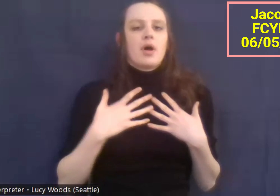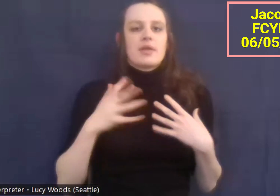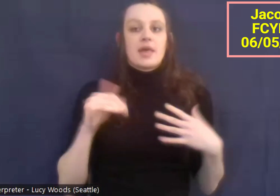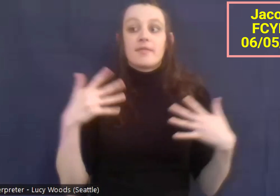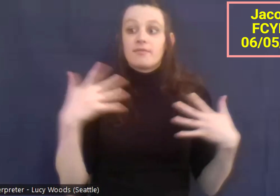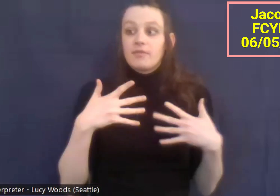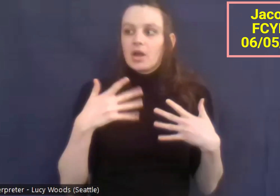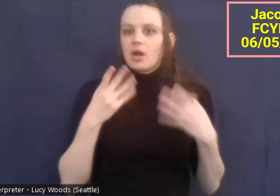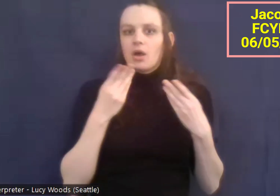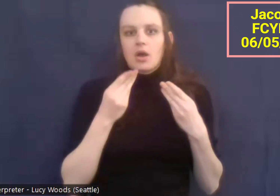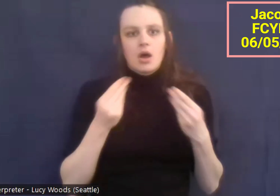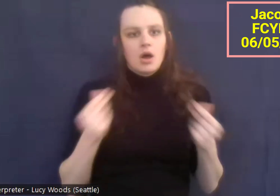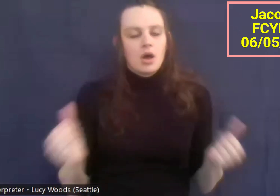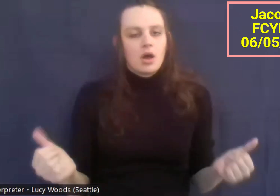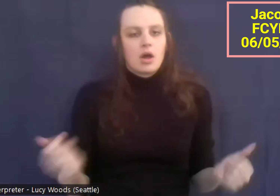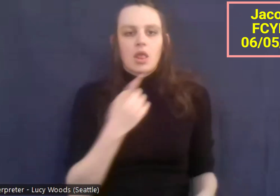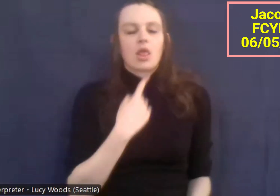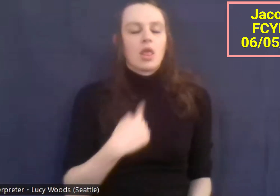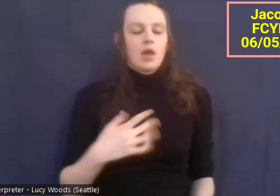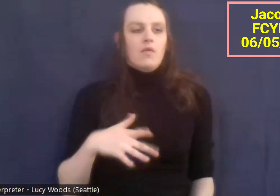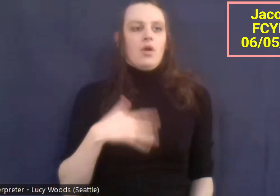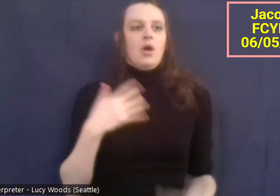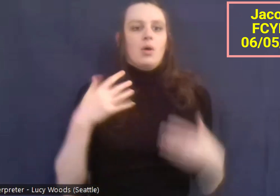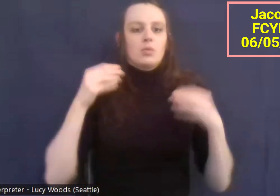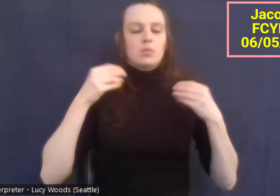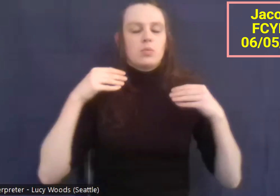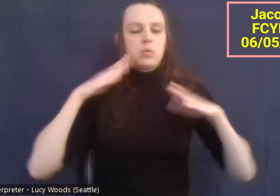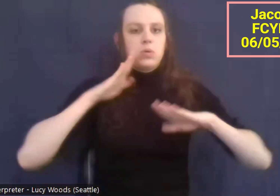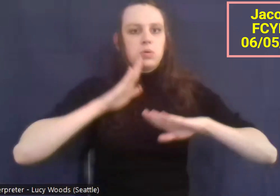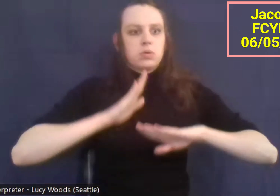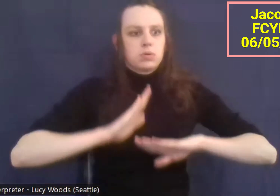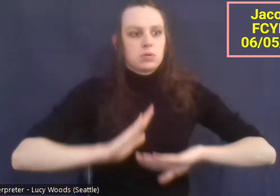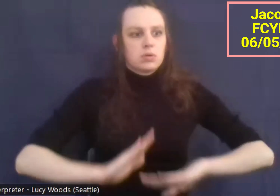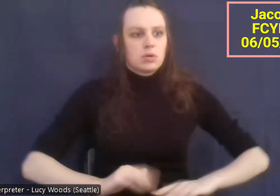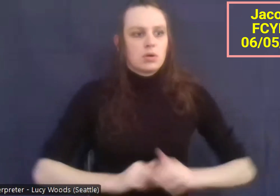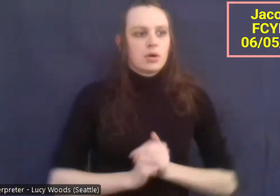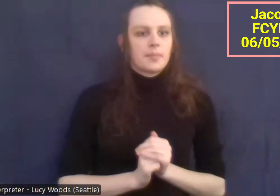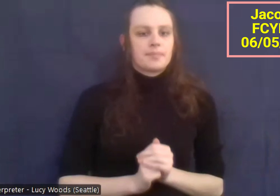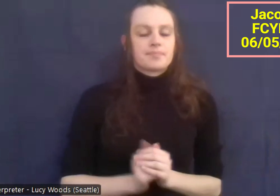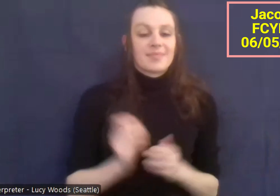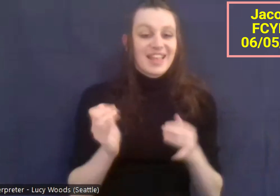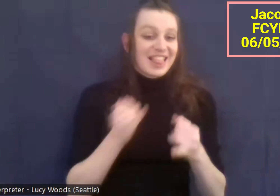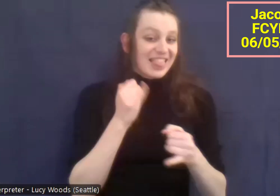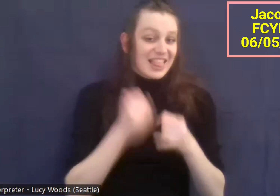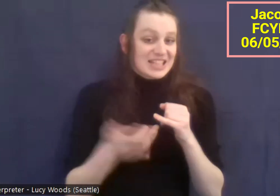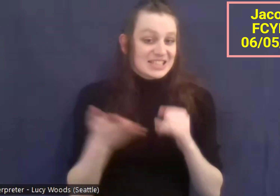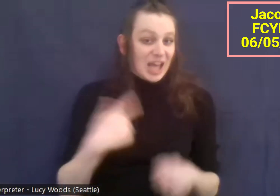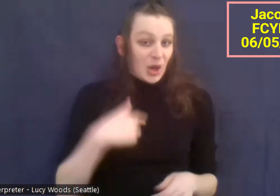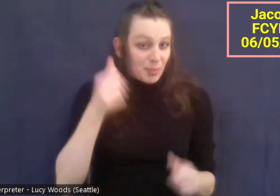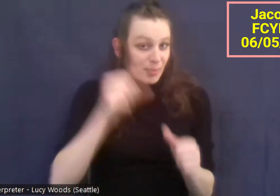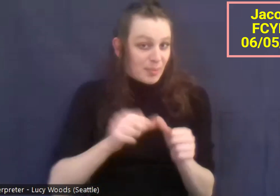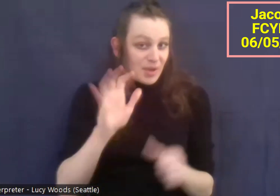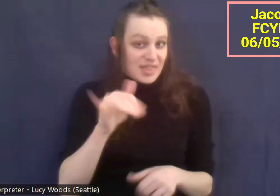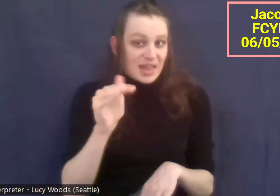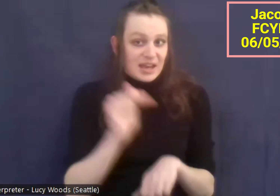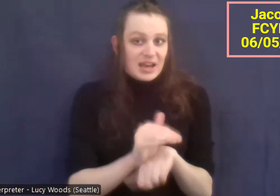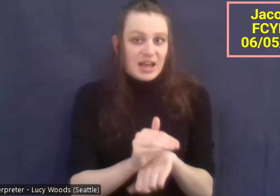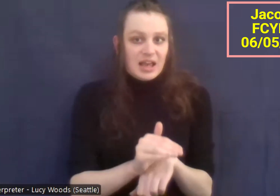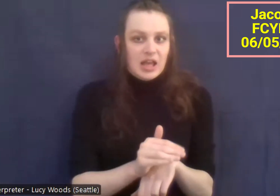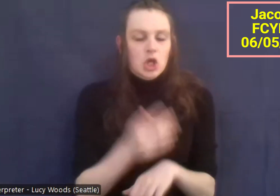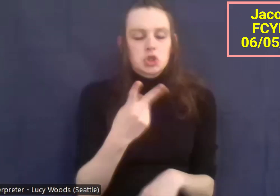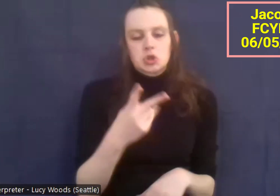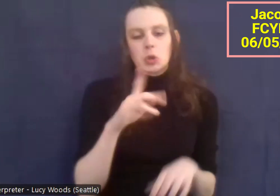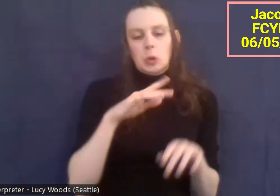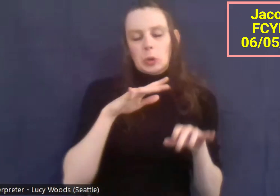was gone. And the last thing I remember from that night was my little brother, two of the kids from this